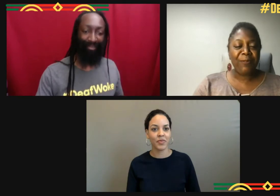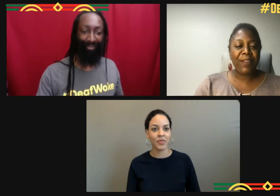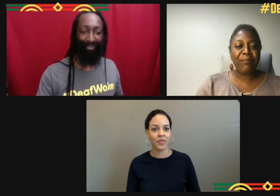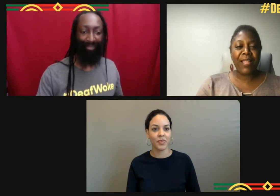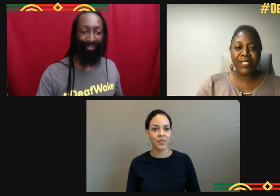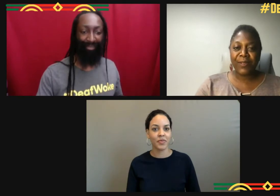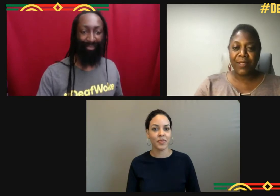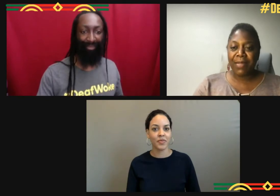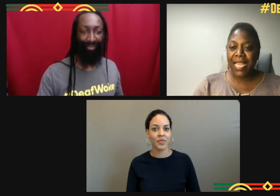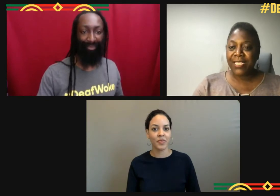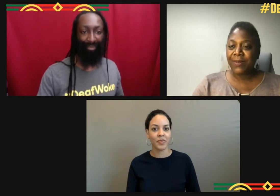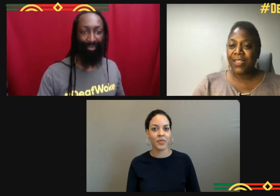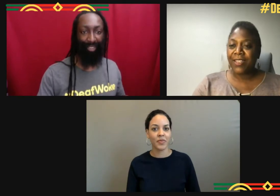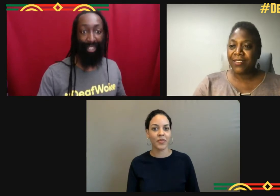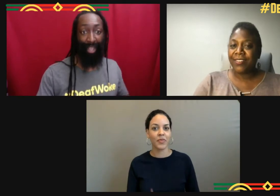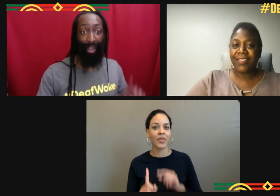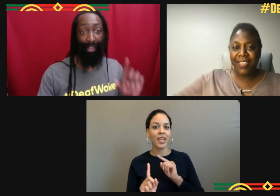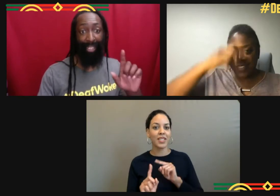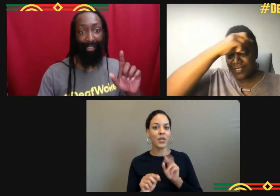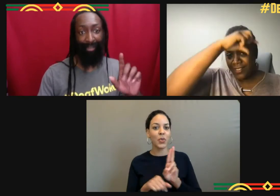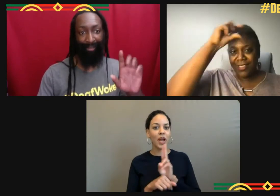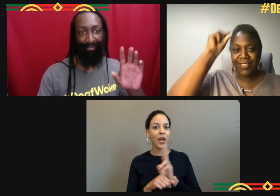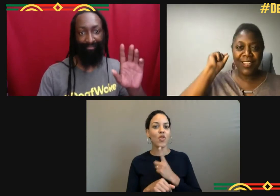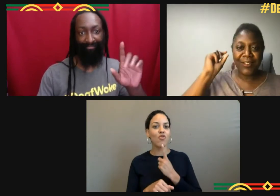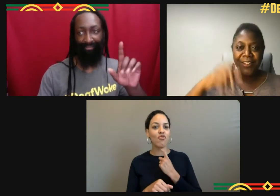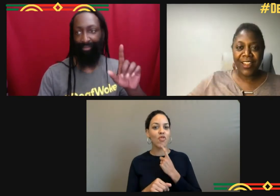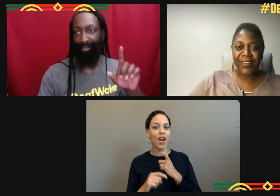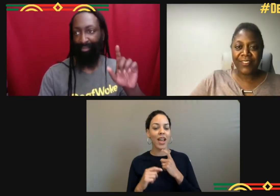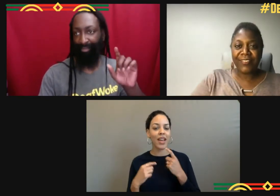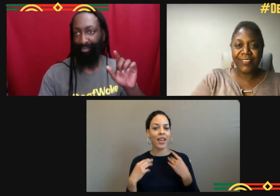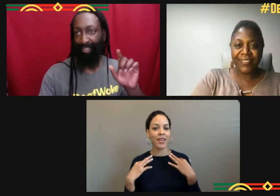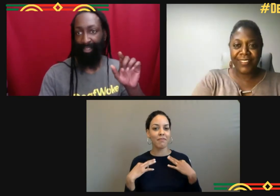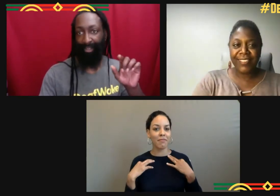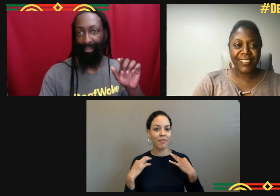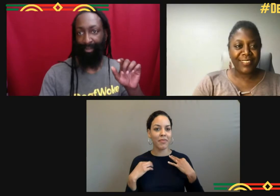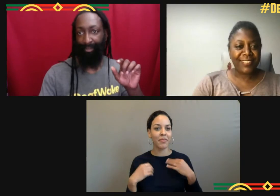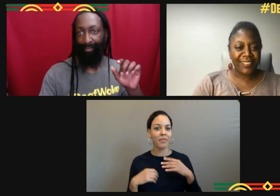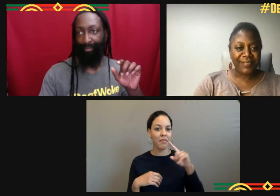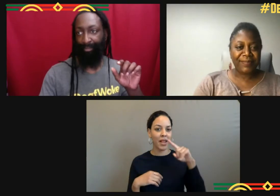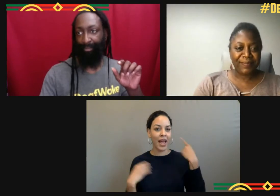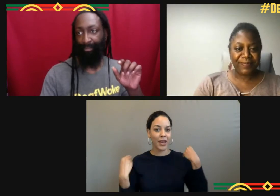She had on a red blouse with a black sweater and a thing in her hair.